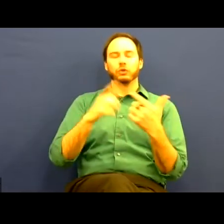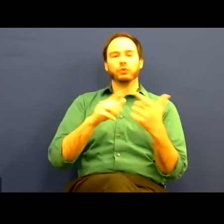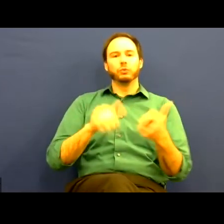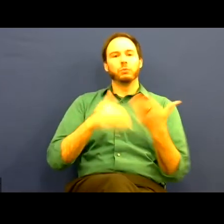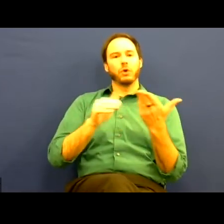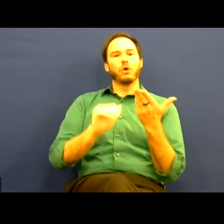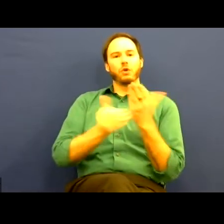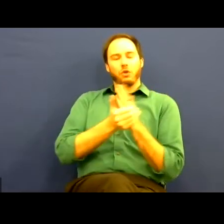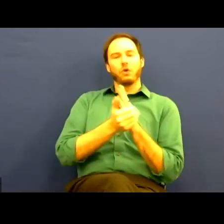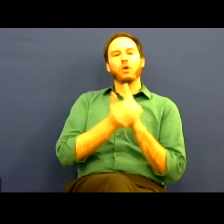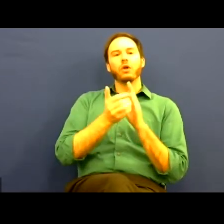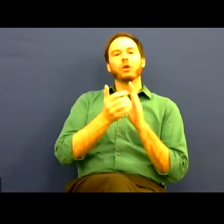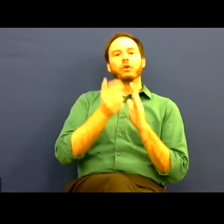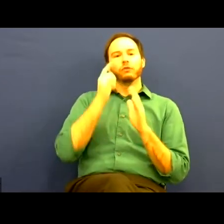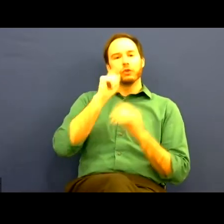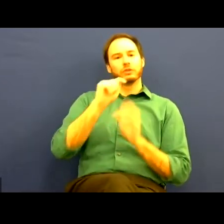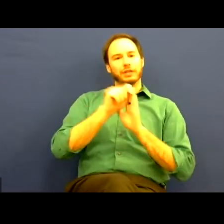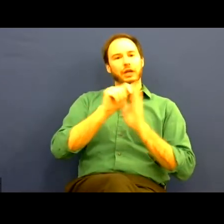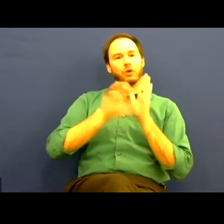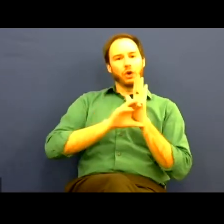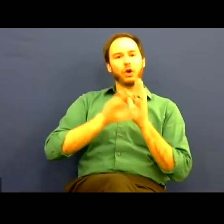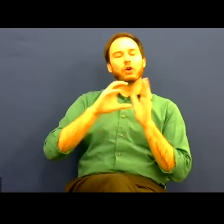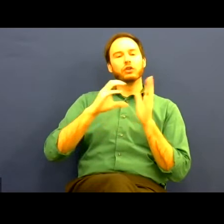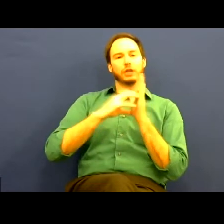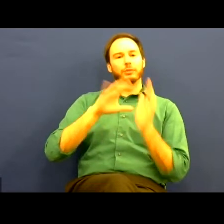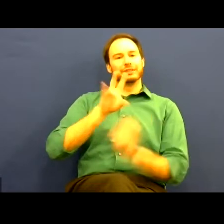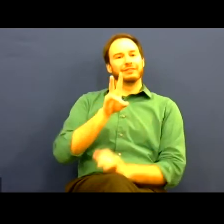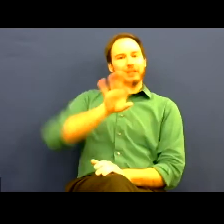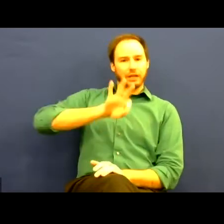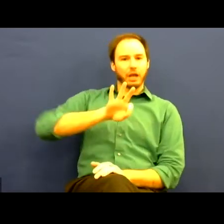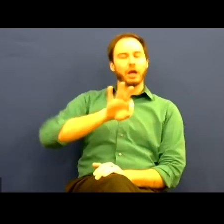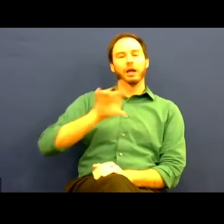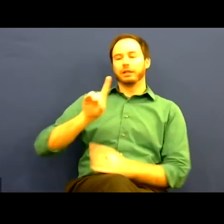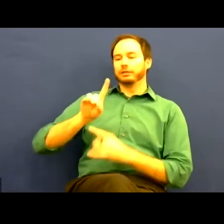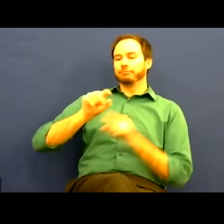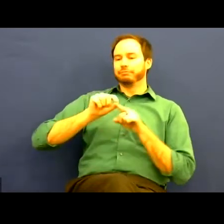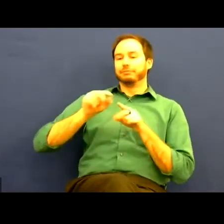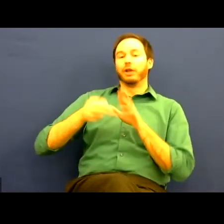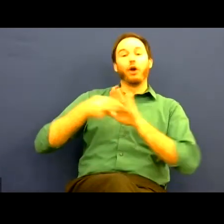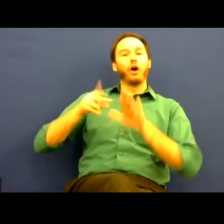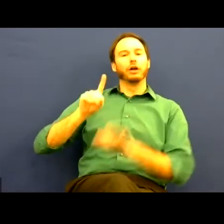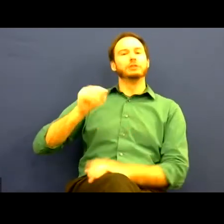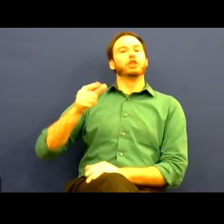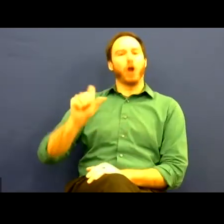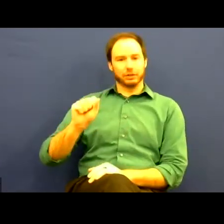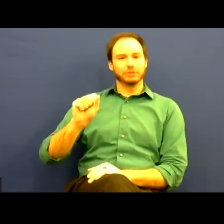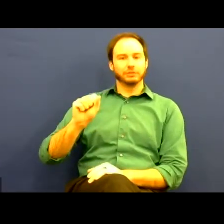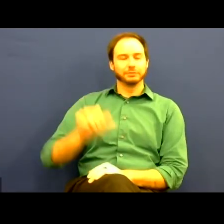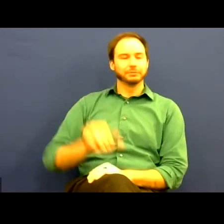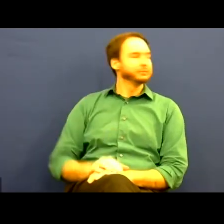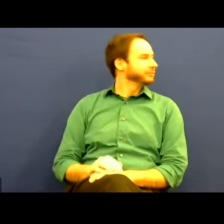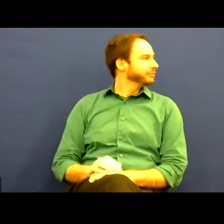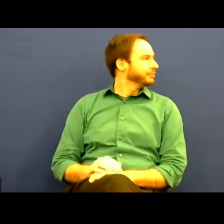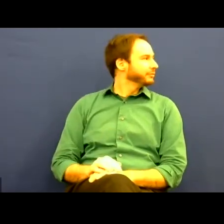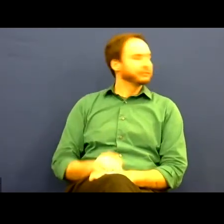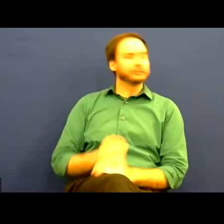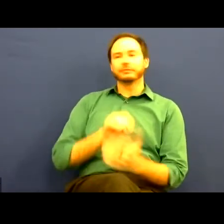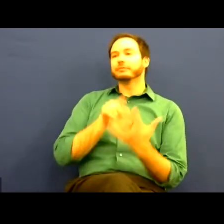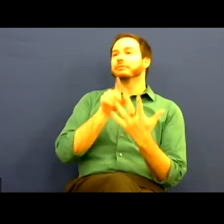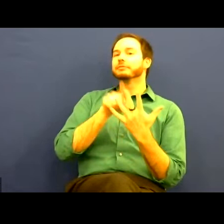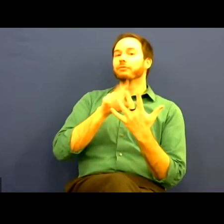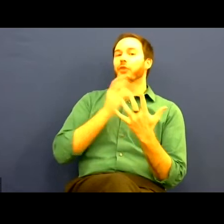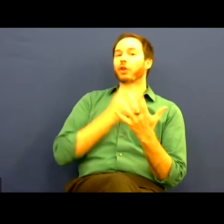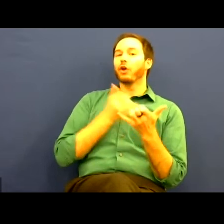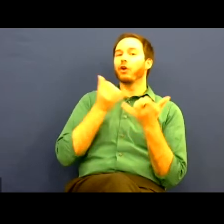to update Town Code Chapter 79 dogs. Second. So our